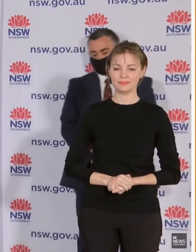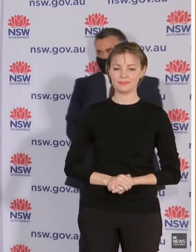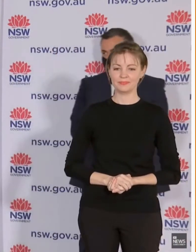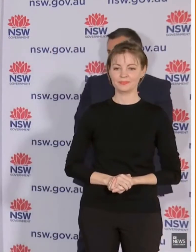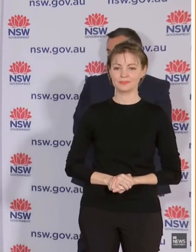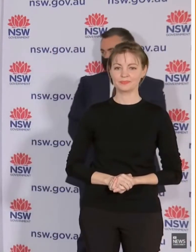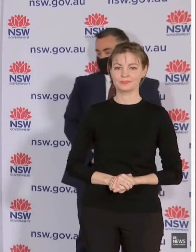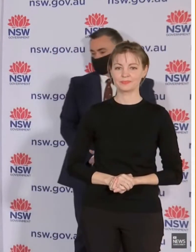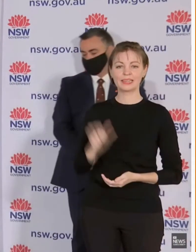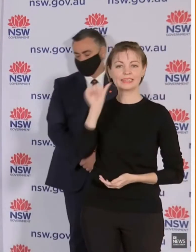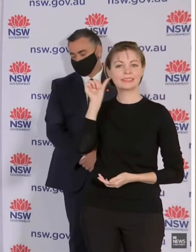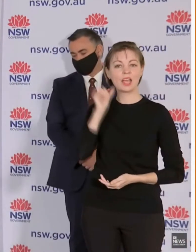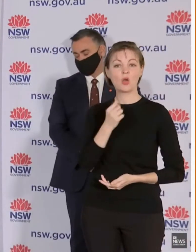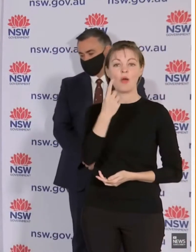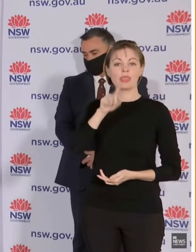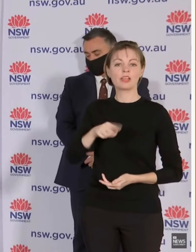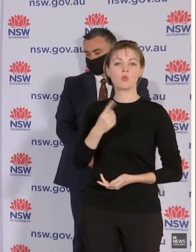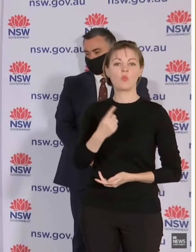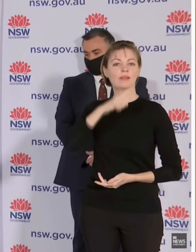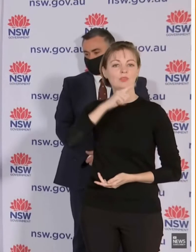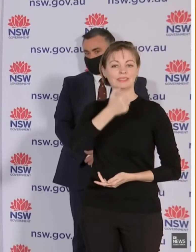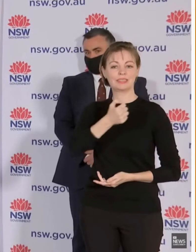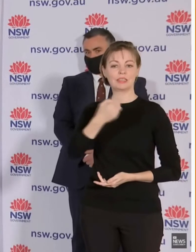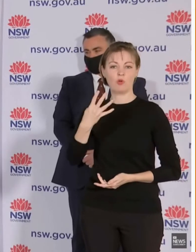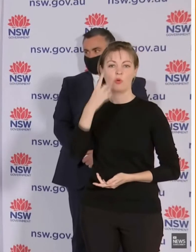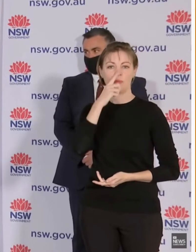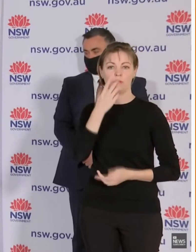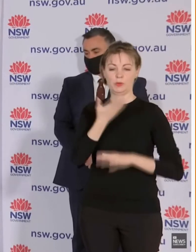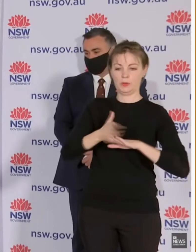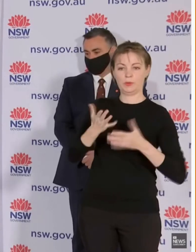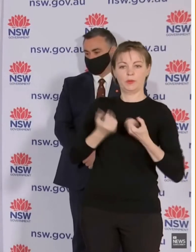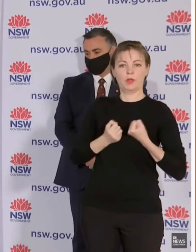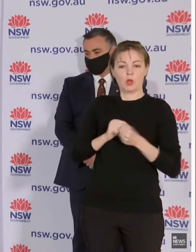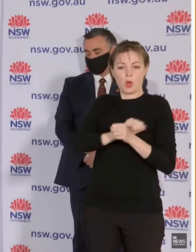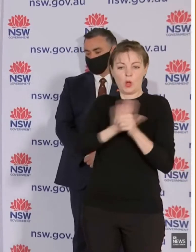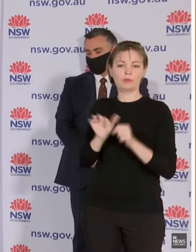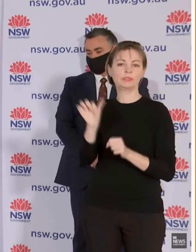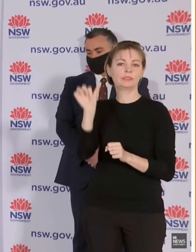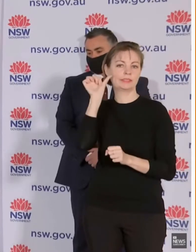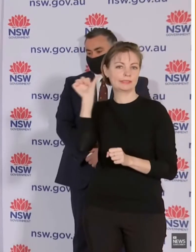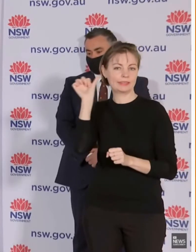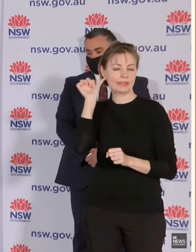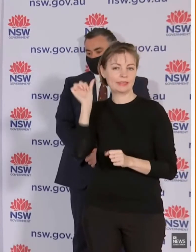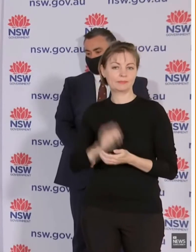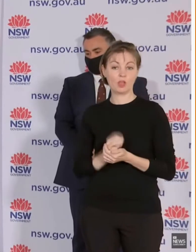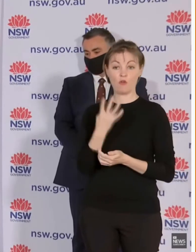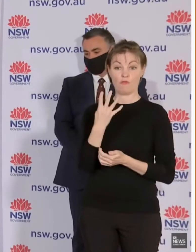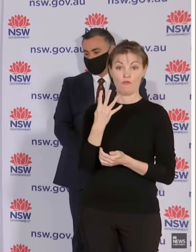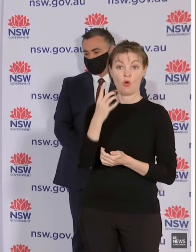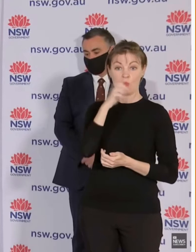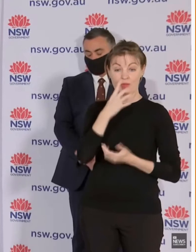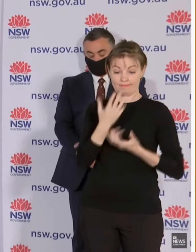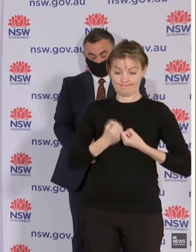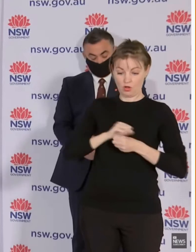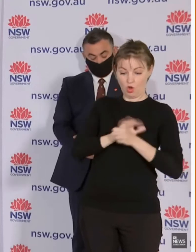There were 1,164 locally acquired cases of COVID in the 24 hours to 8 p.m. last night, and 4 overseas